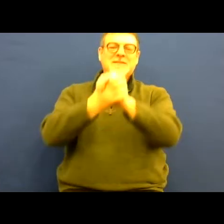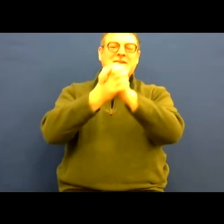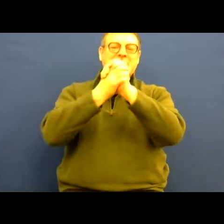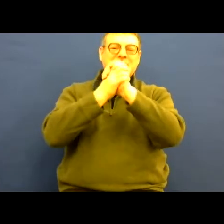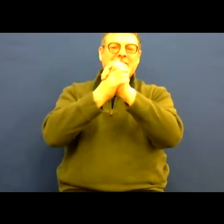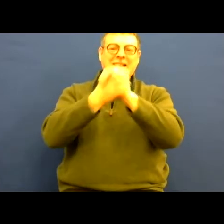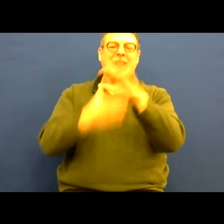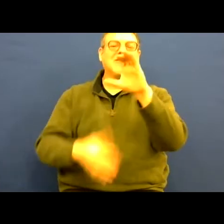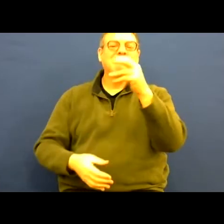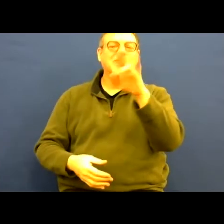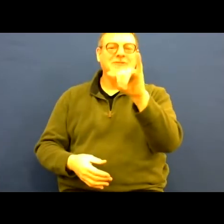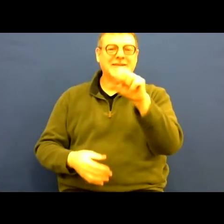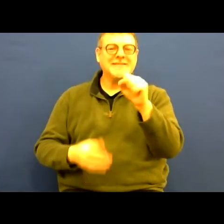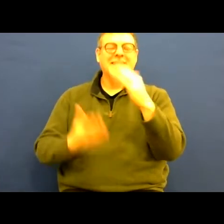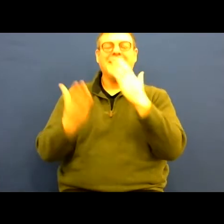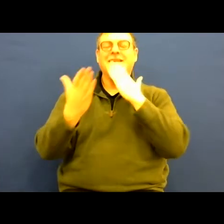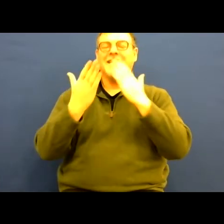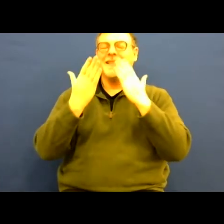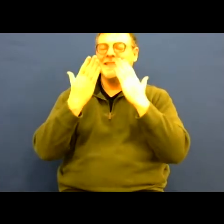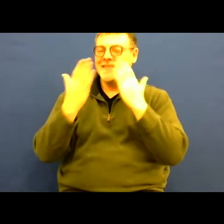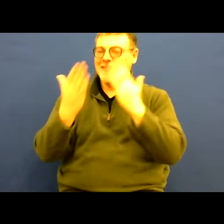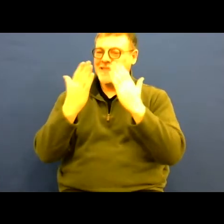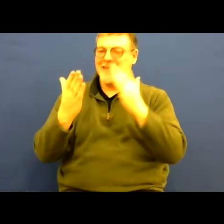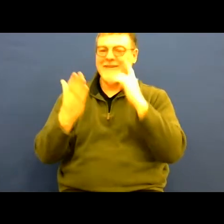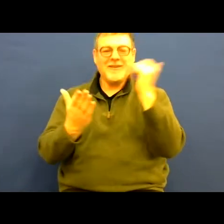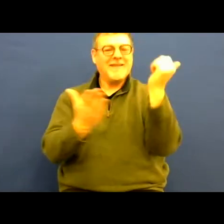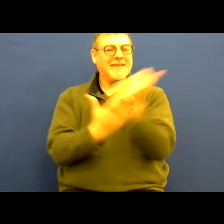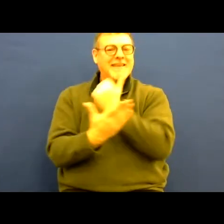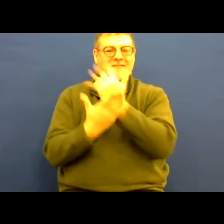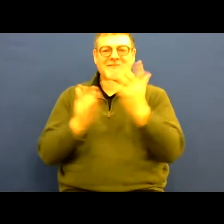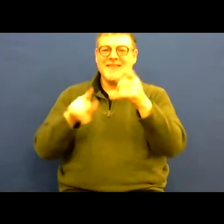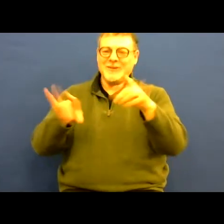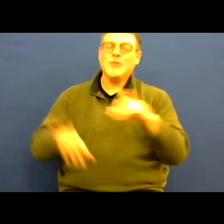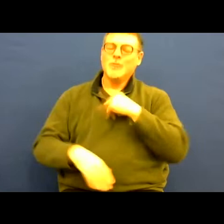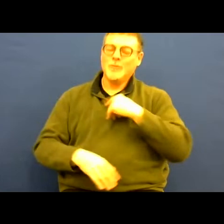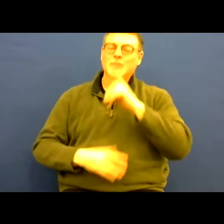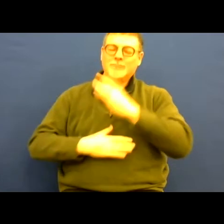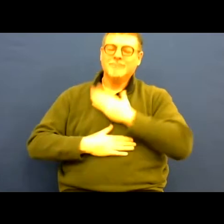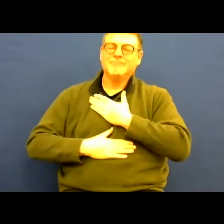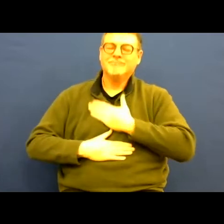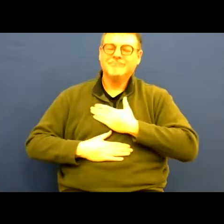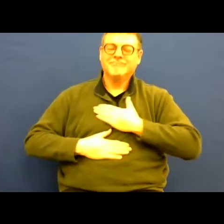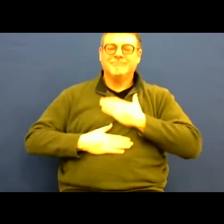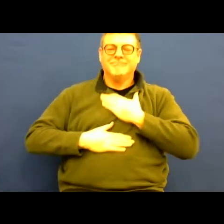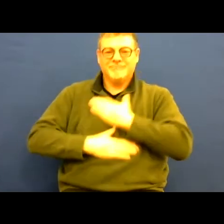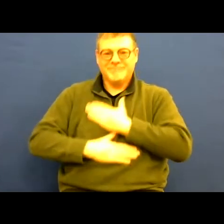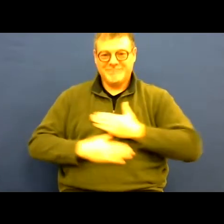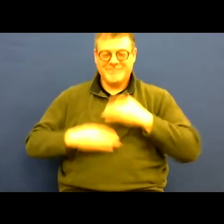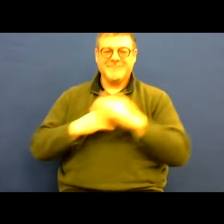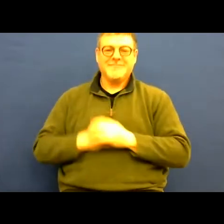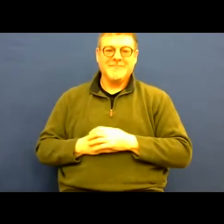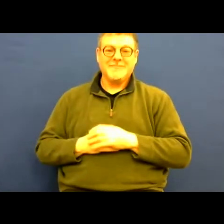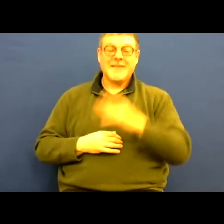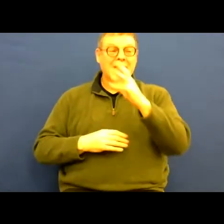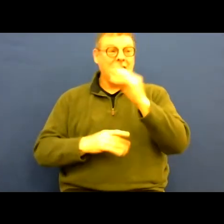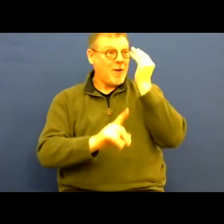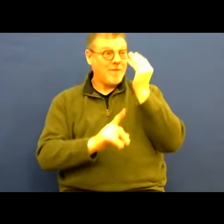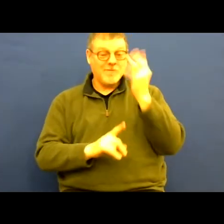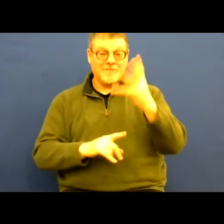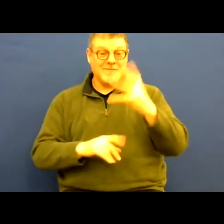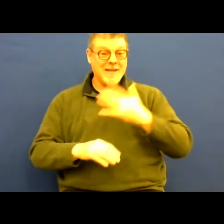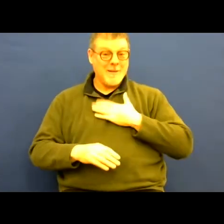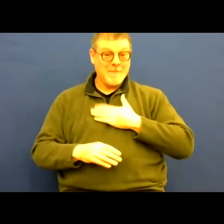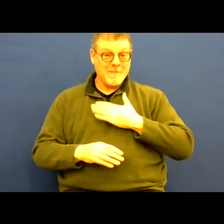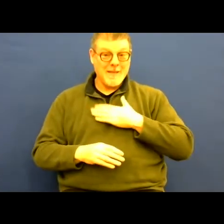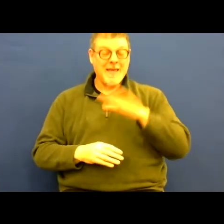Congratulations, Chris. Thank you for everything you do. You are appreciated. And don't forget my my humble colleague,